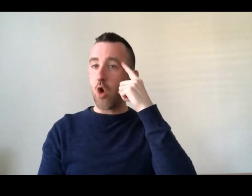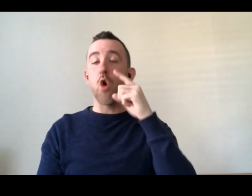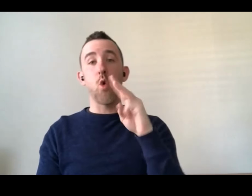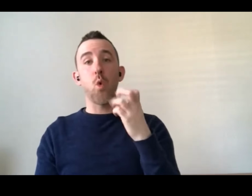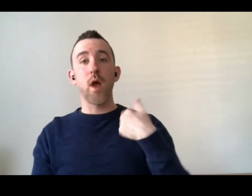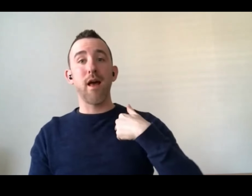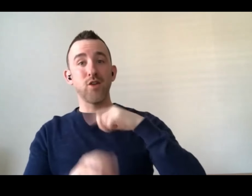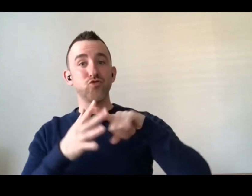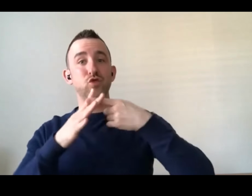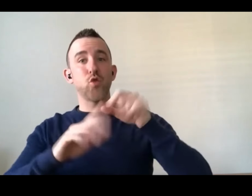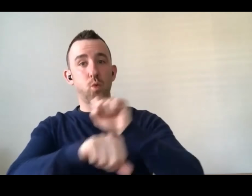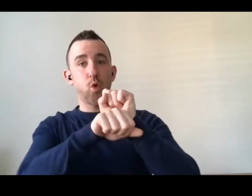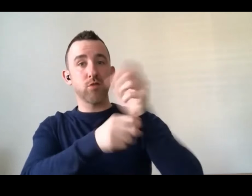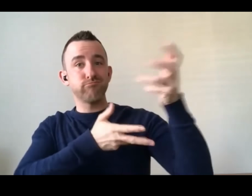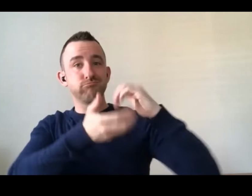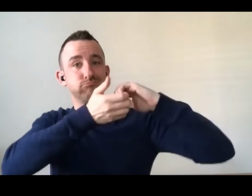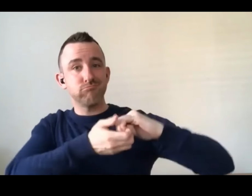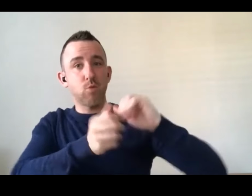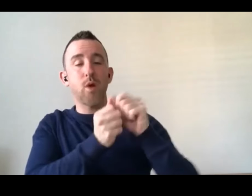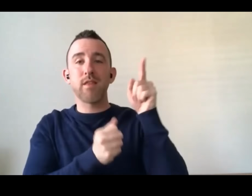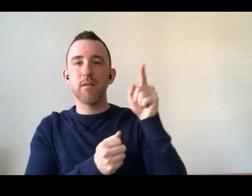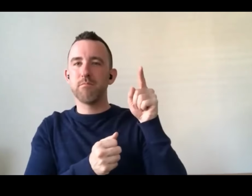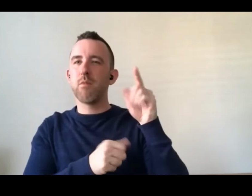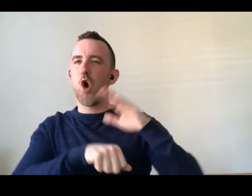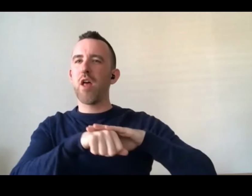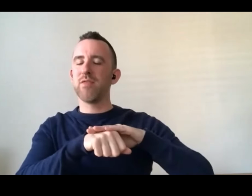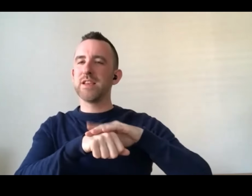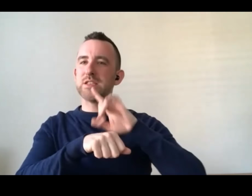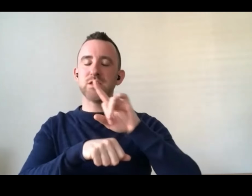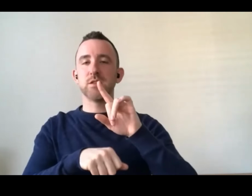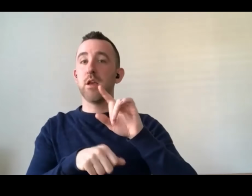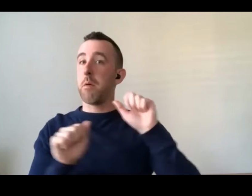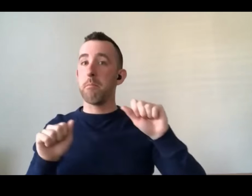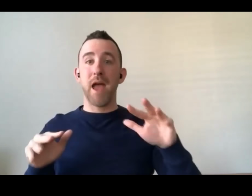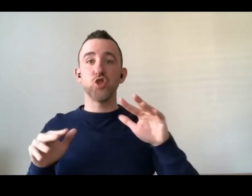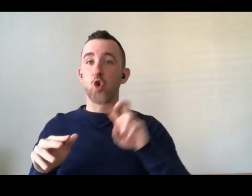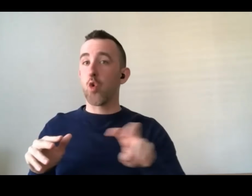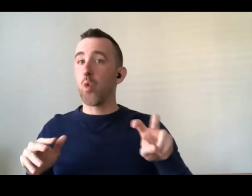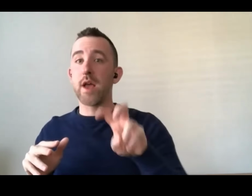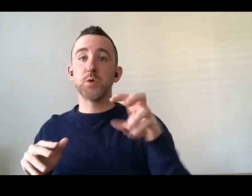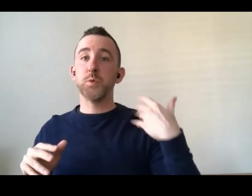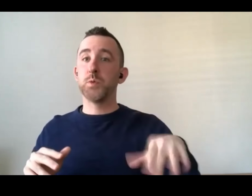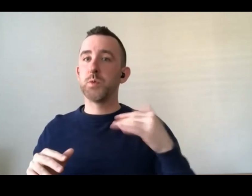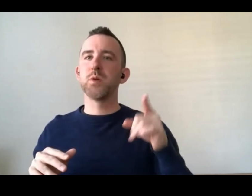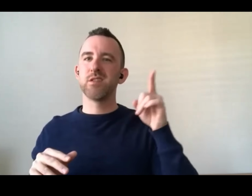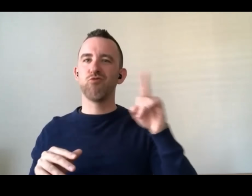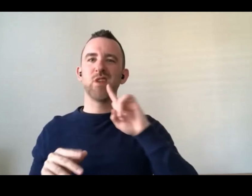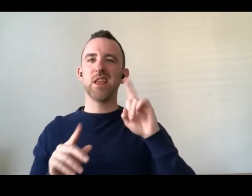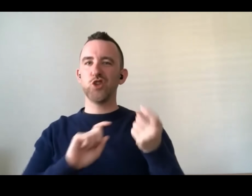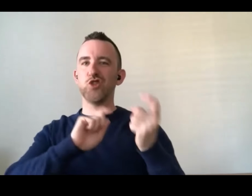working with him on this magical quest, it was one of the things that really changed my